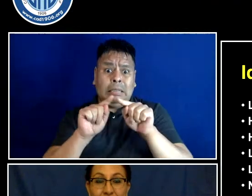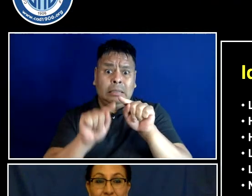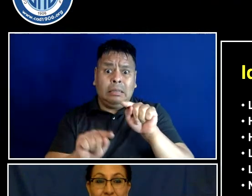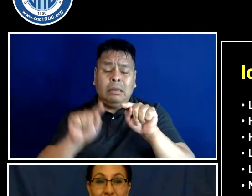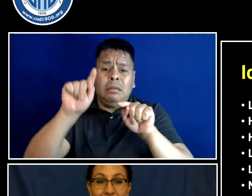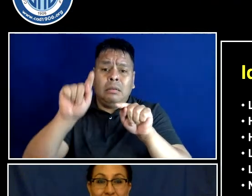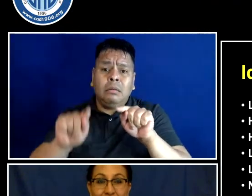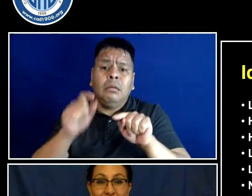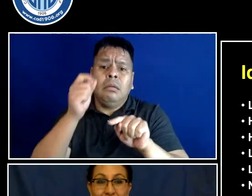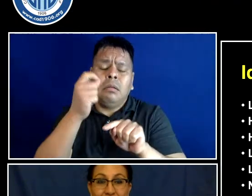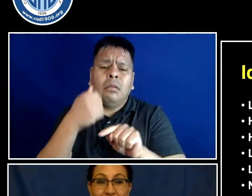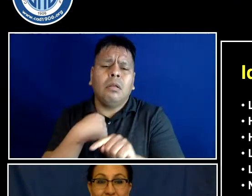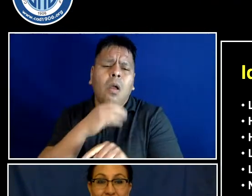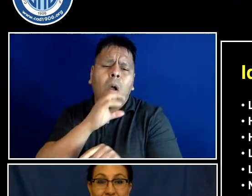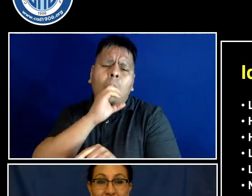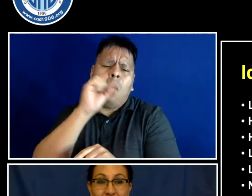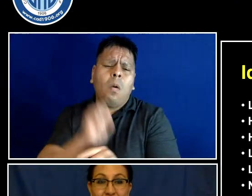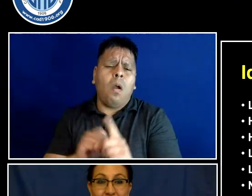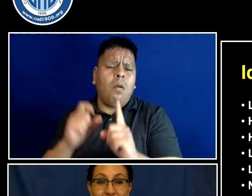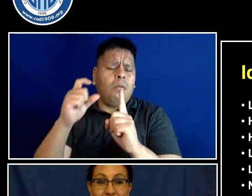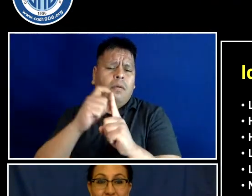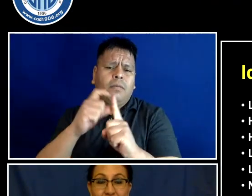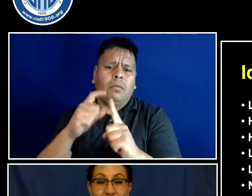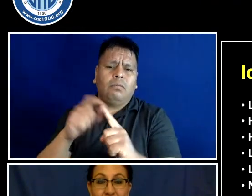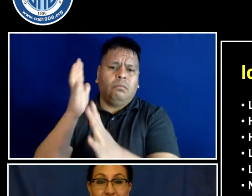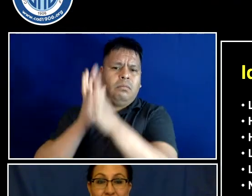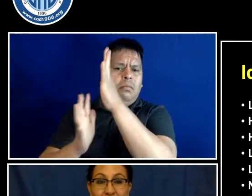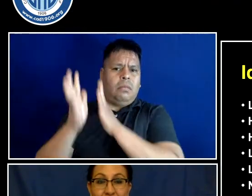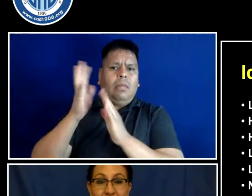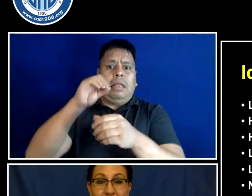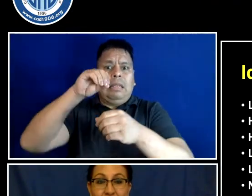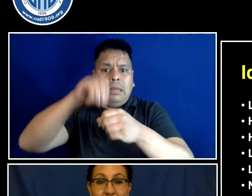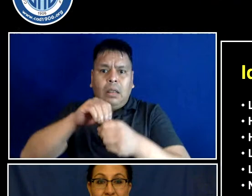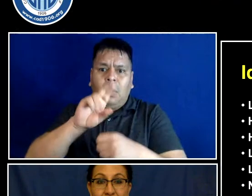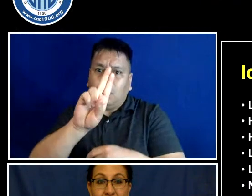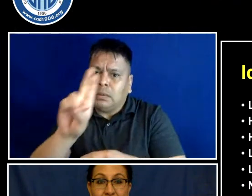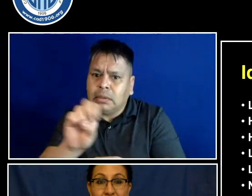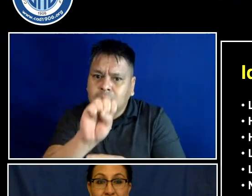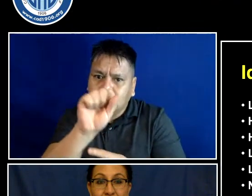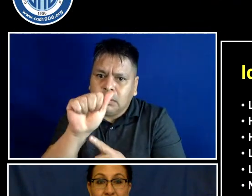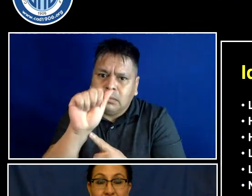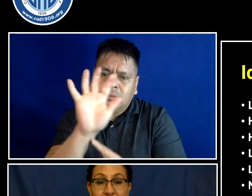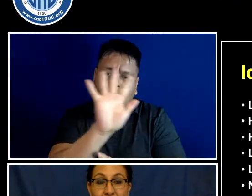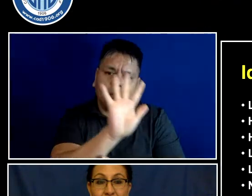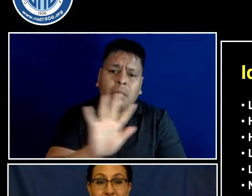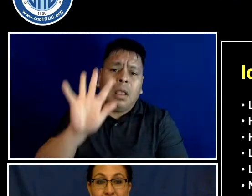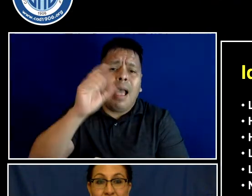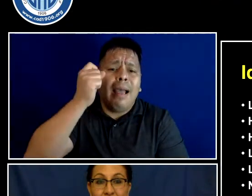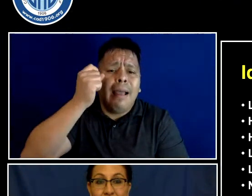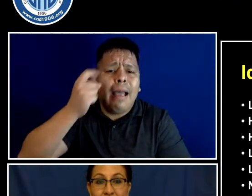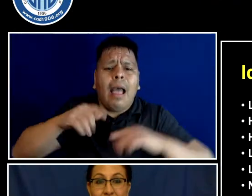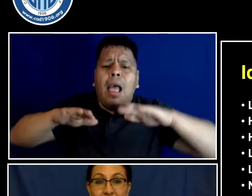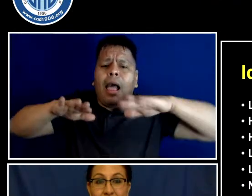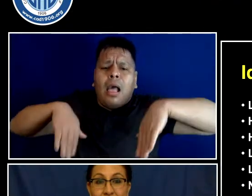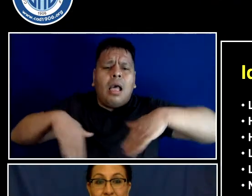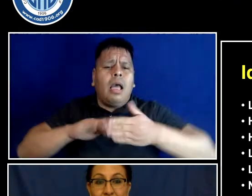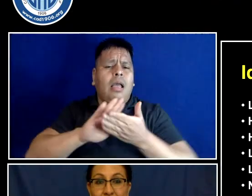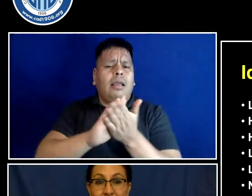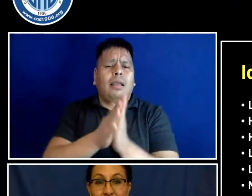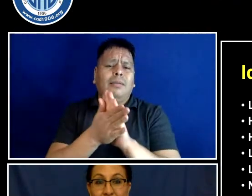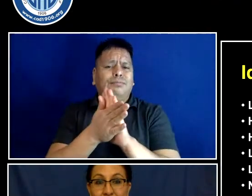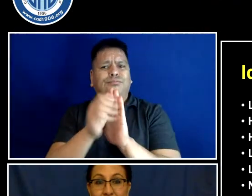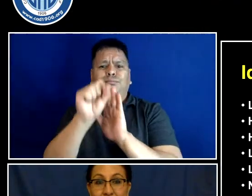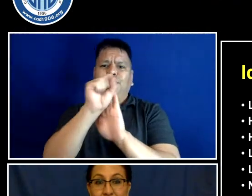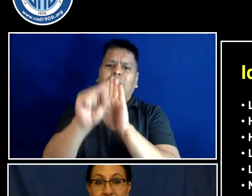all inclusive, and we do not want to marginalize anyone at the moment. We have more terms on the slide